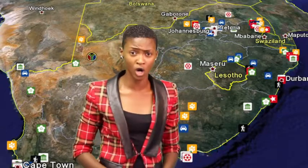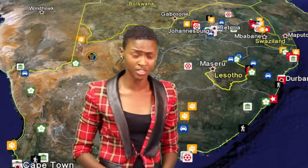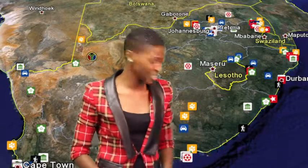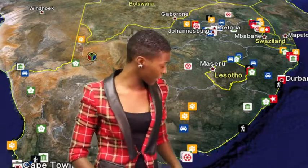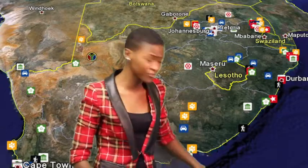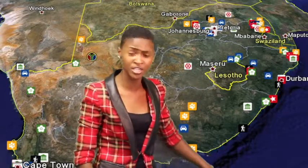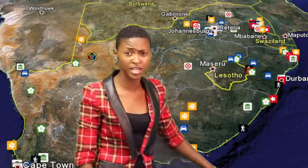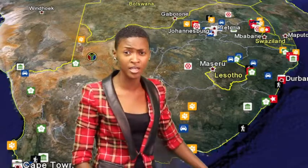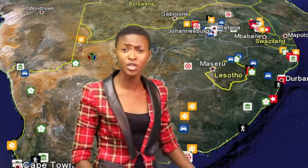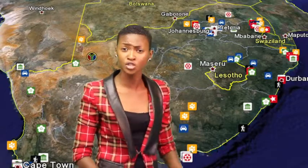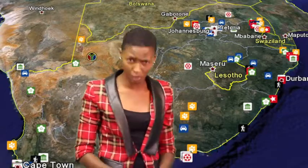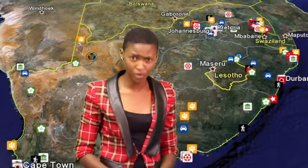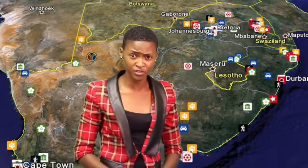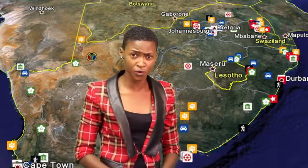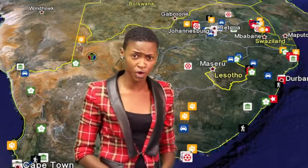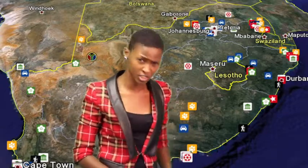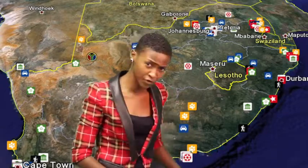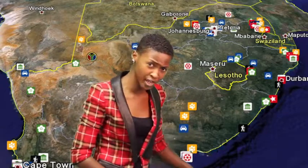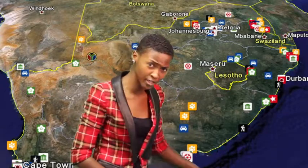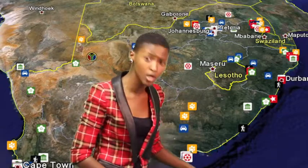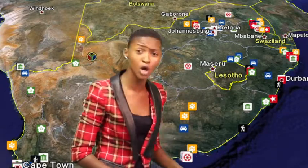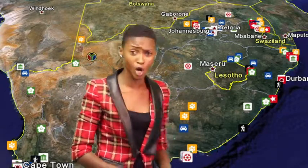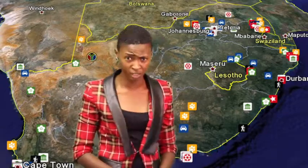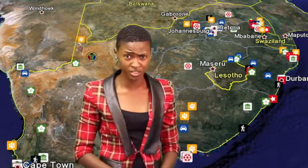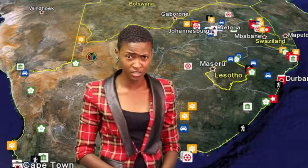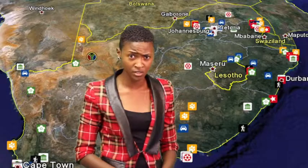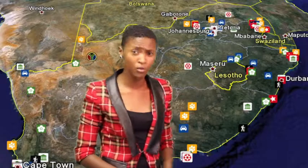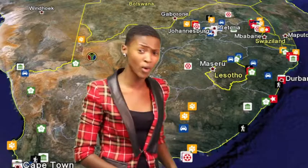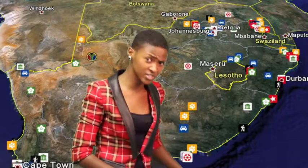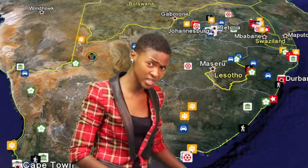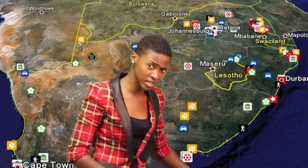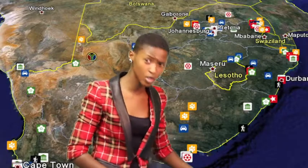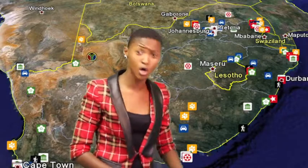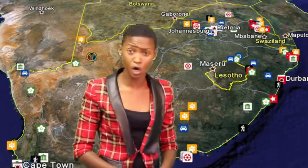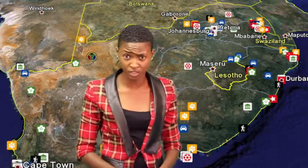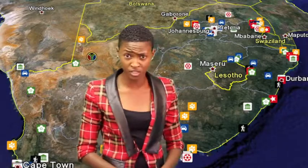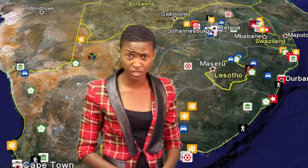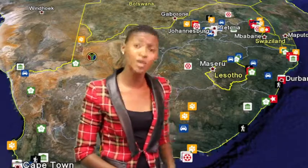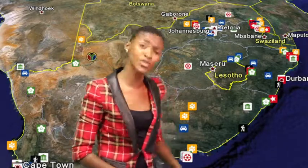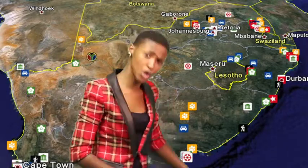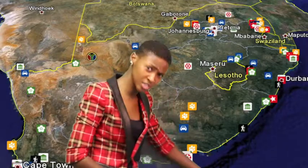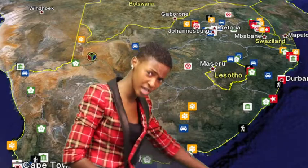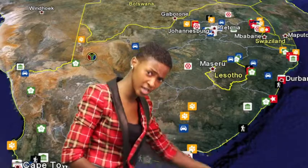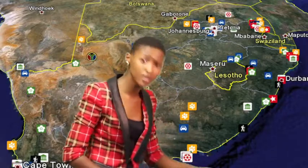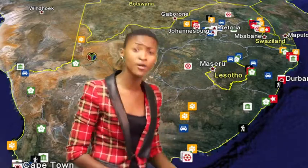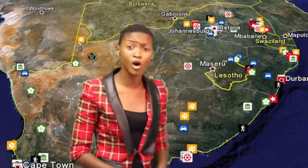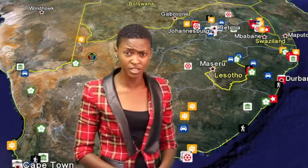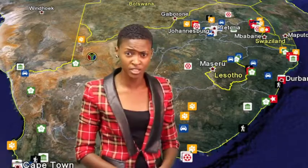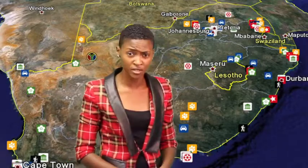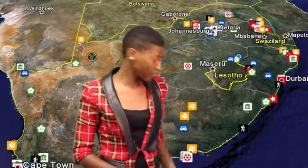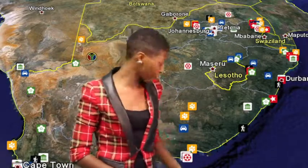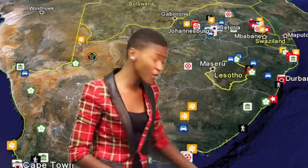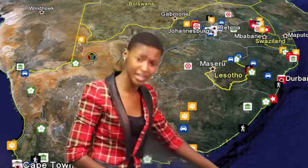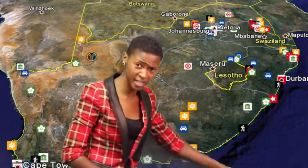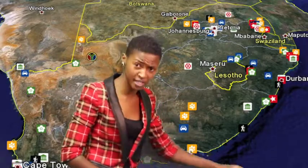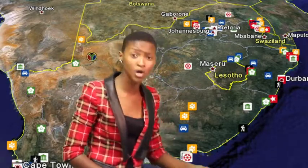hot every day. Tomorrow's forecast for hell, hot. Wednesday, hot. Thursday, hot. Friday,